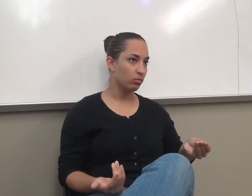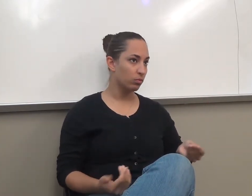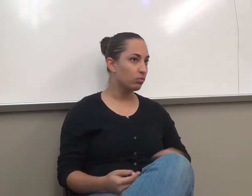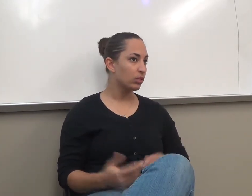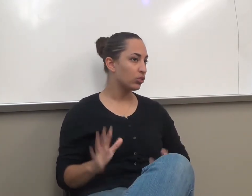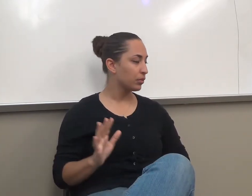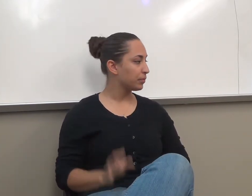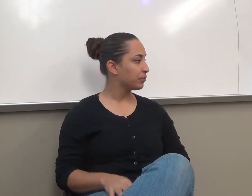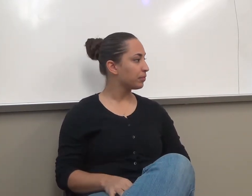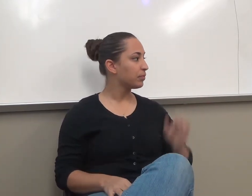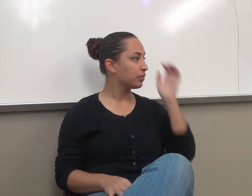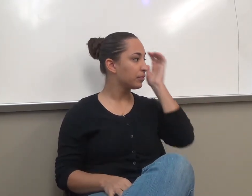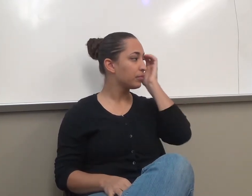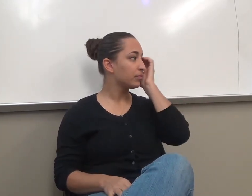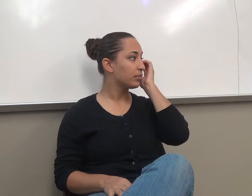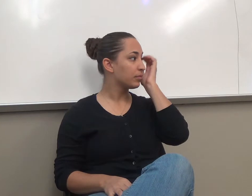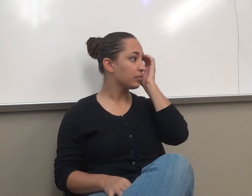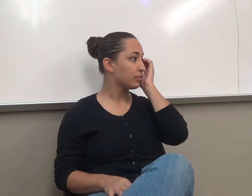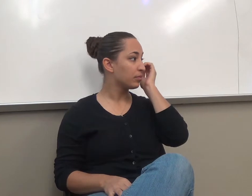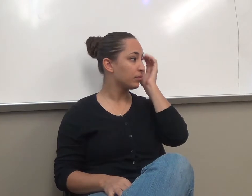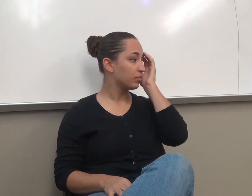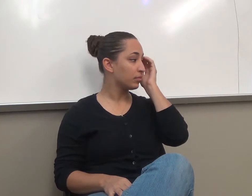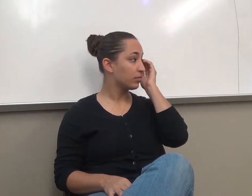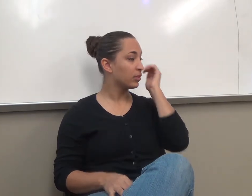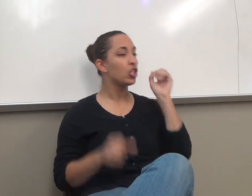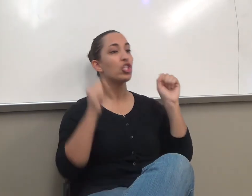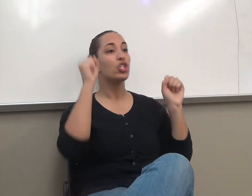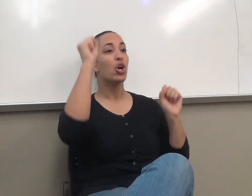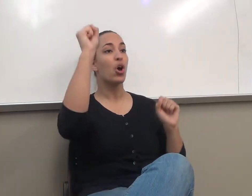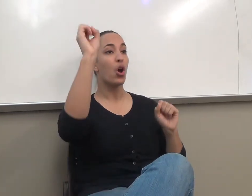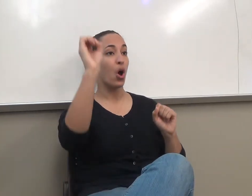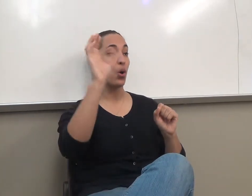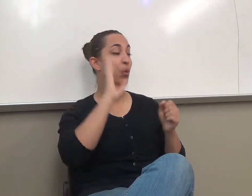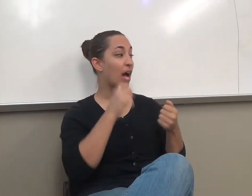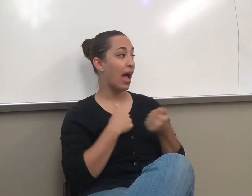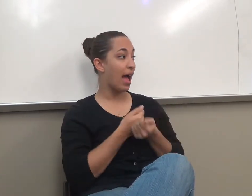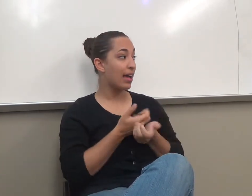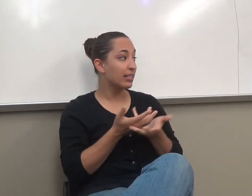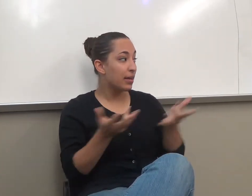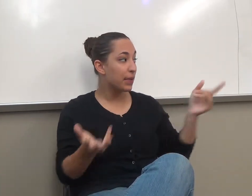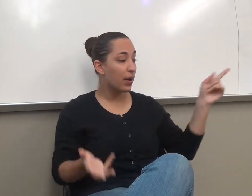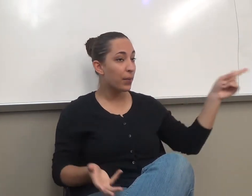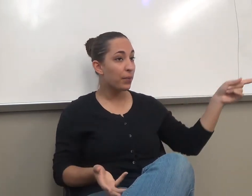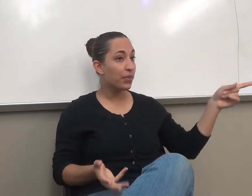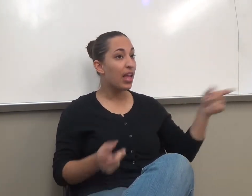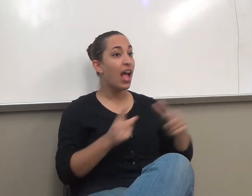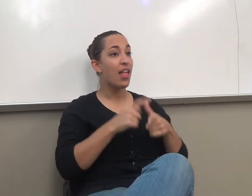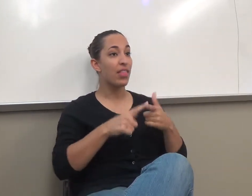do. I'm gonna hand these out, and I'm gonna hand out this goldenrod sheet,